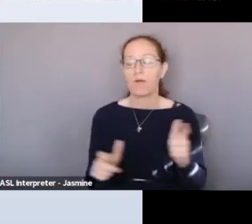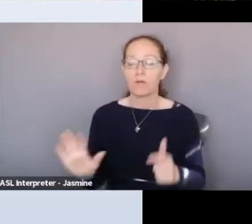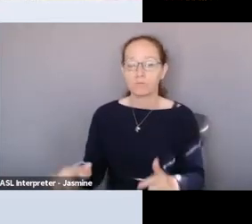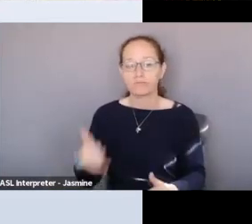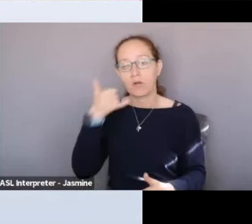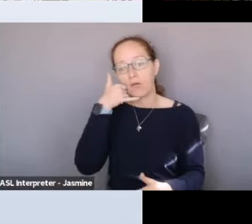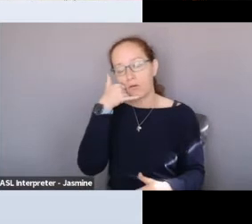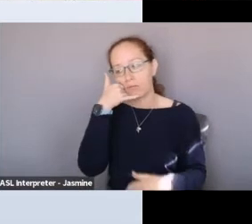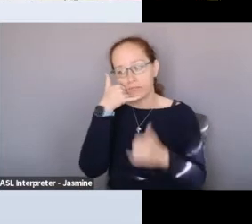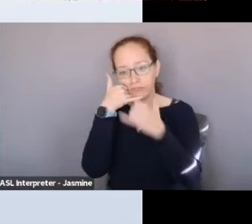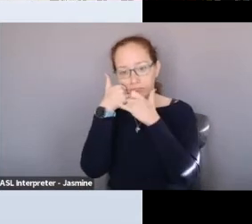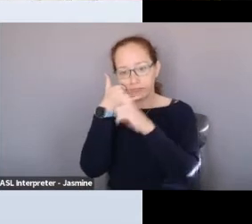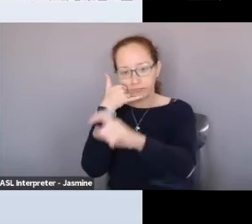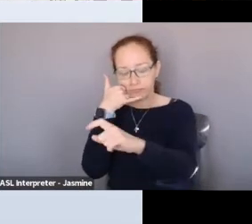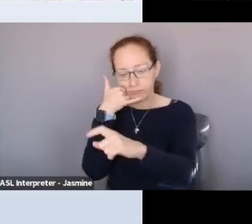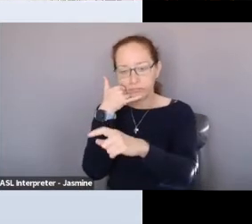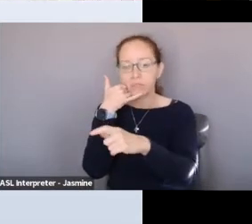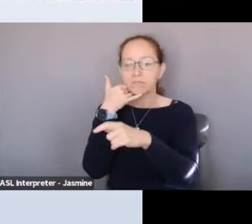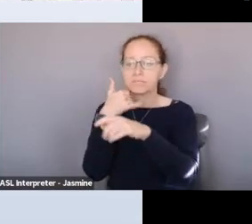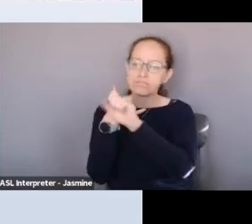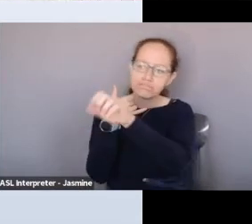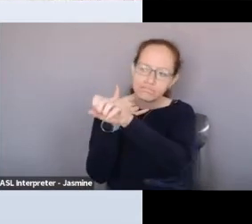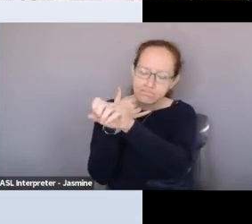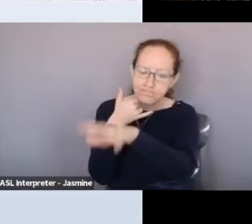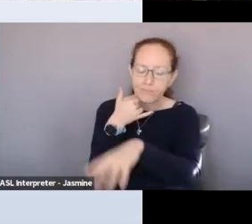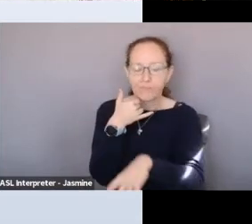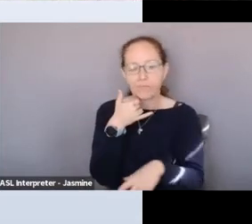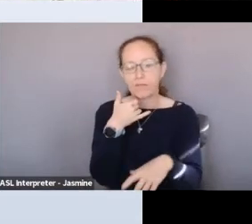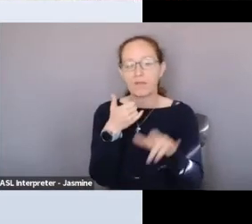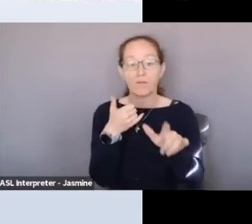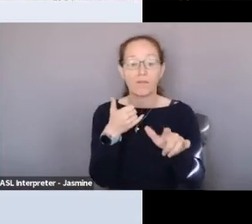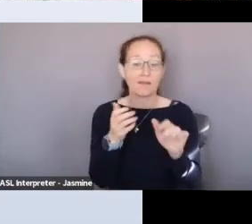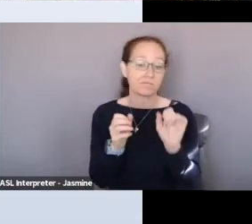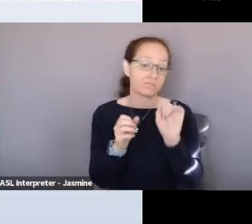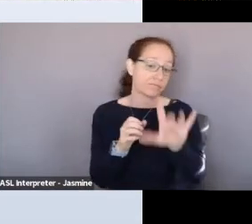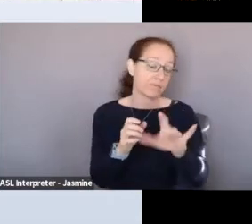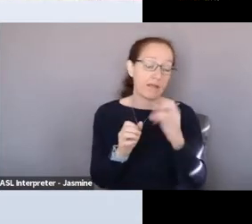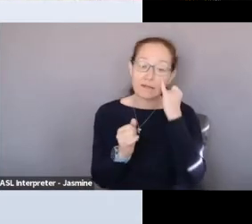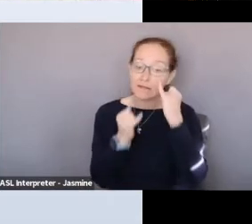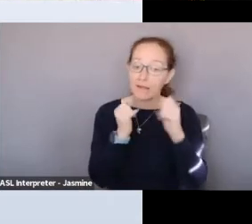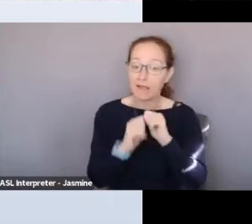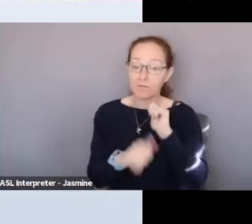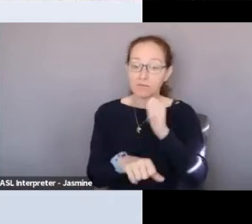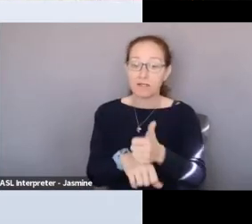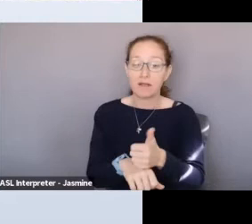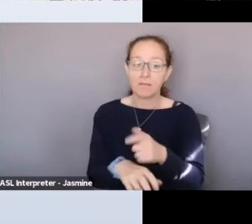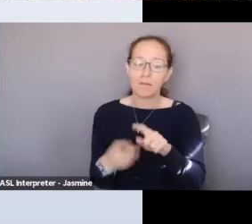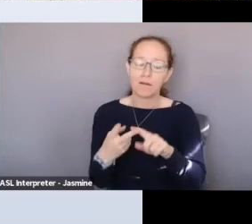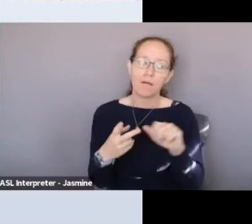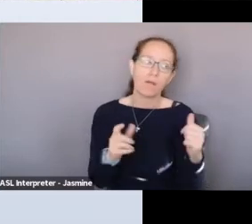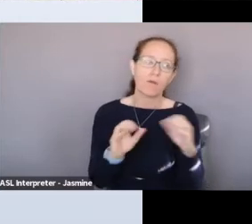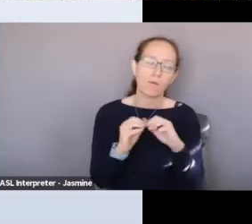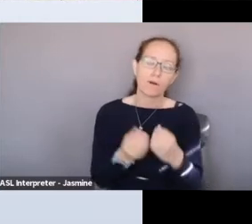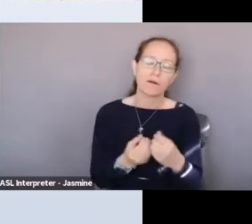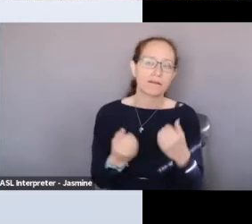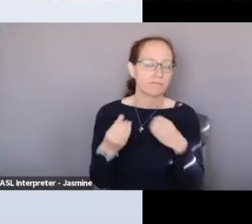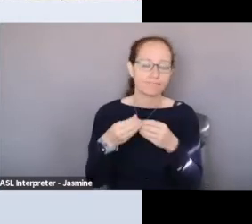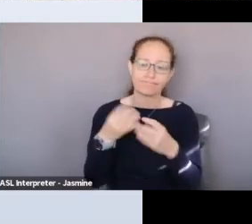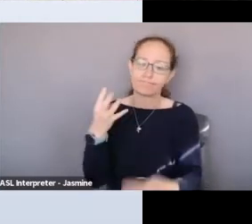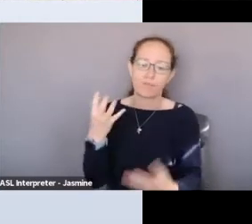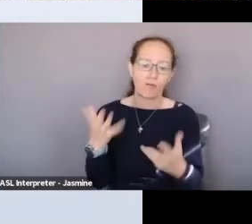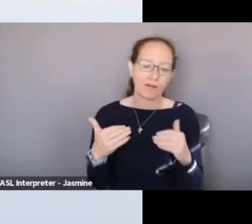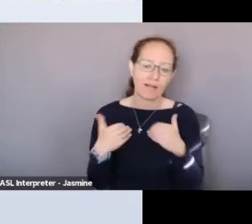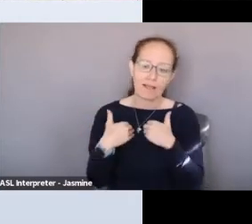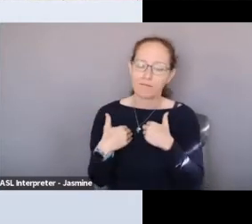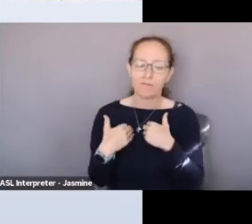one. And there are also a ton of organizations out there that have these already. So I often say, don't reinvent the